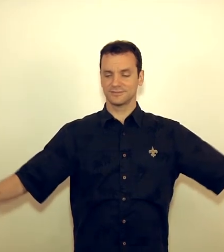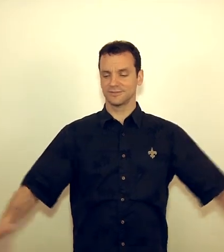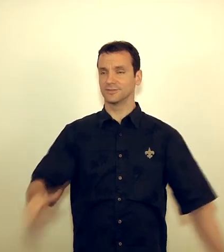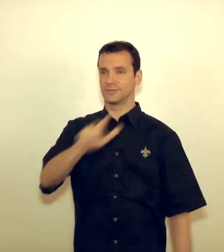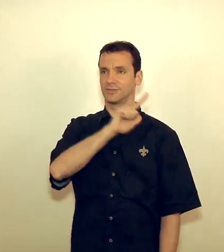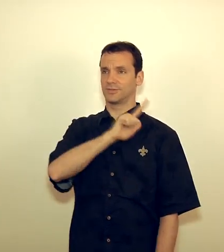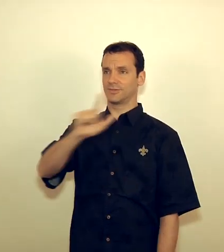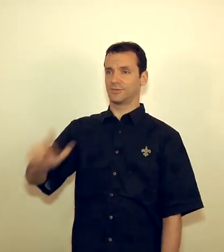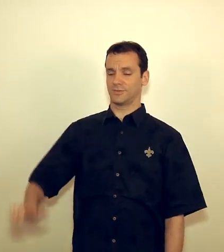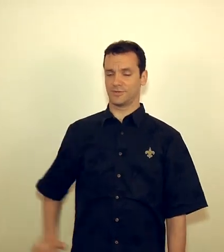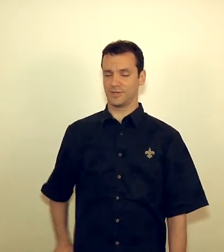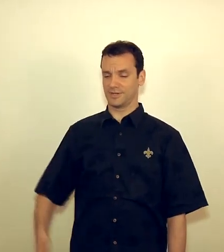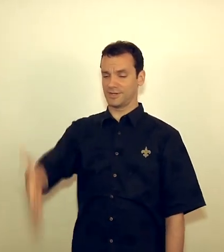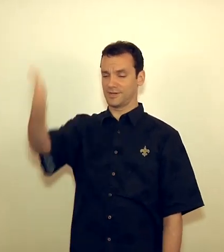We praise you,